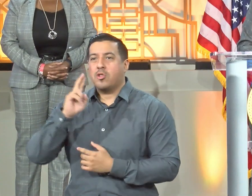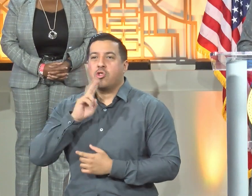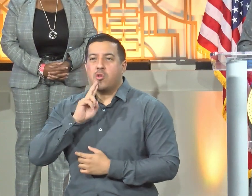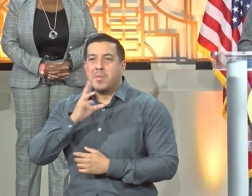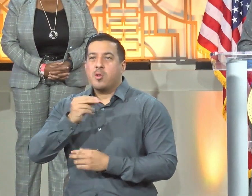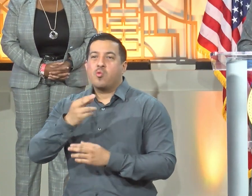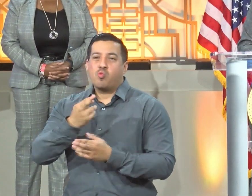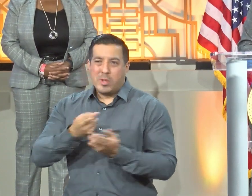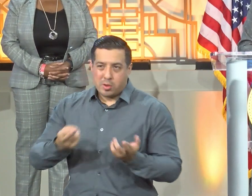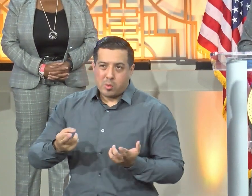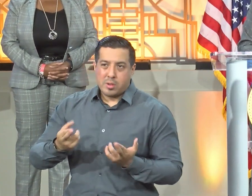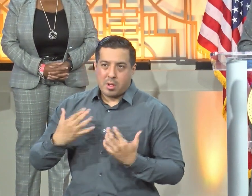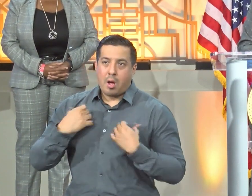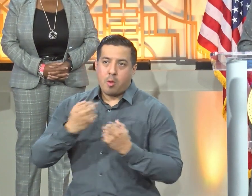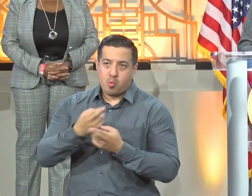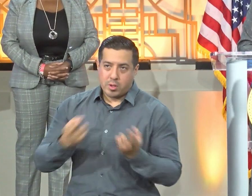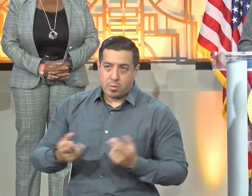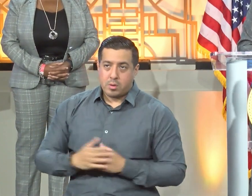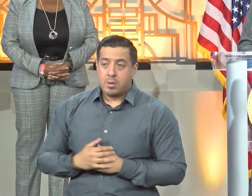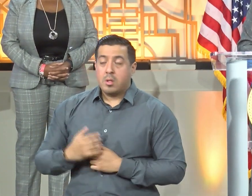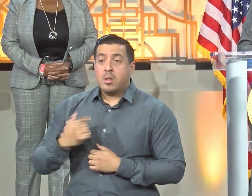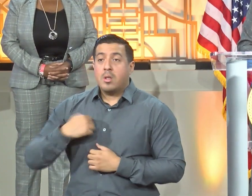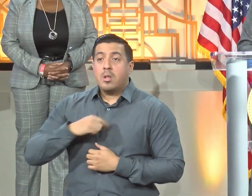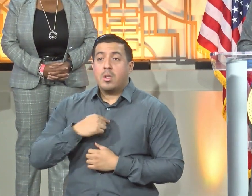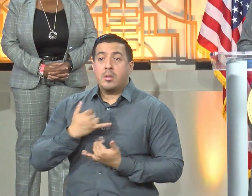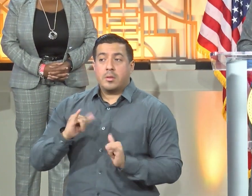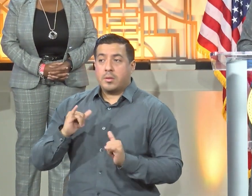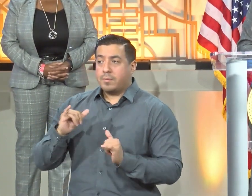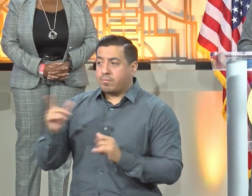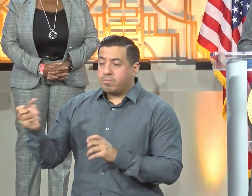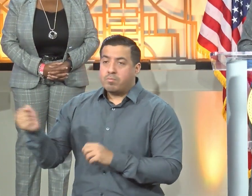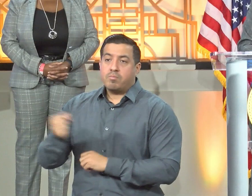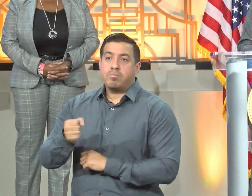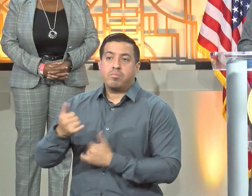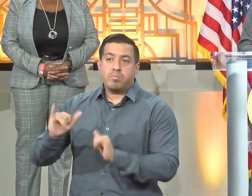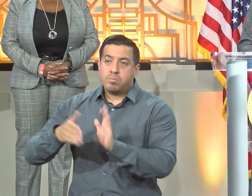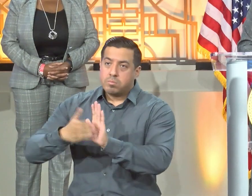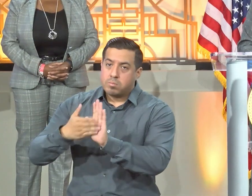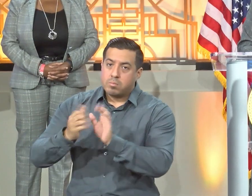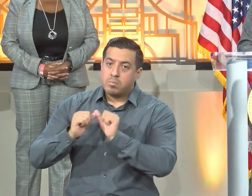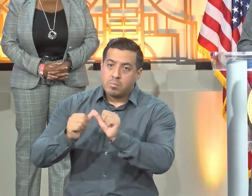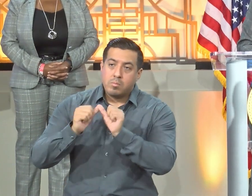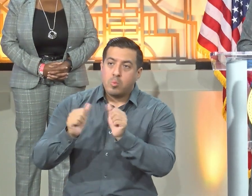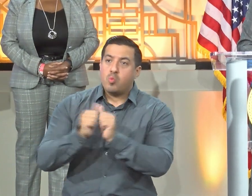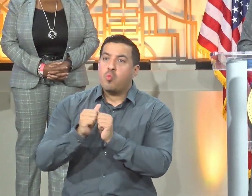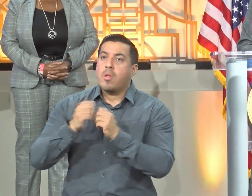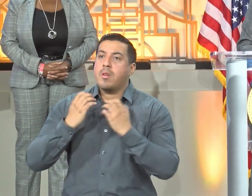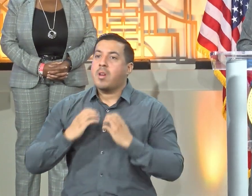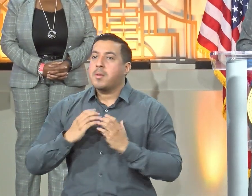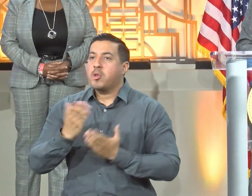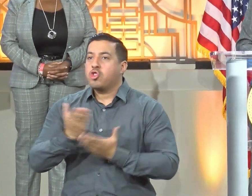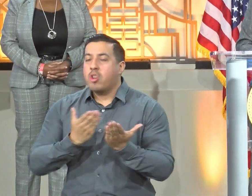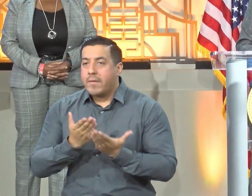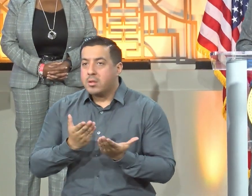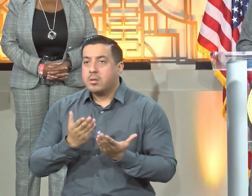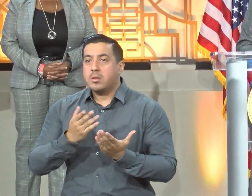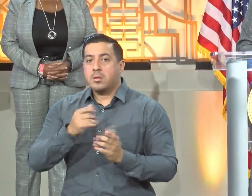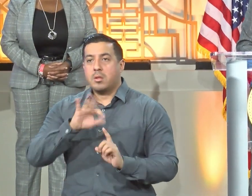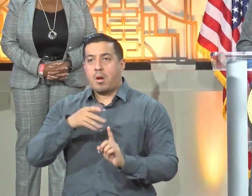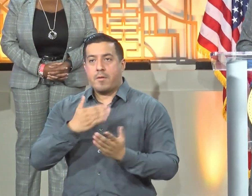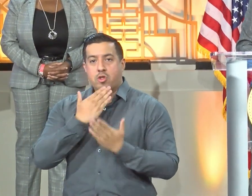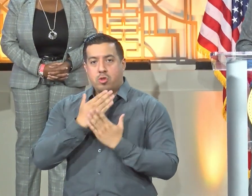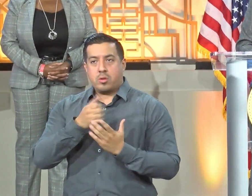charged Carolyn with keeping the department on track and improving the operation and customer service as she fills the